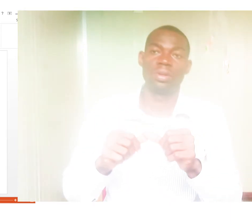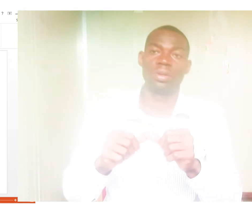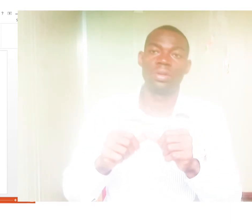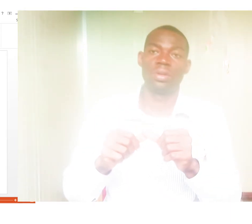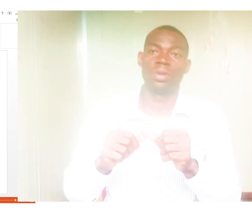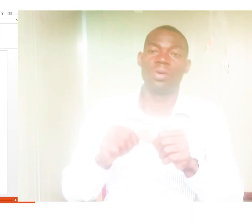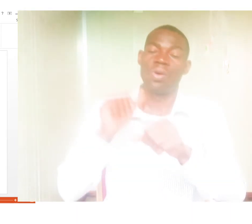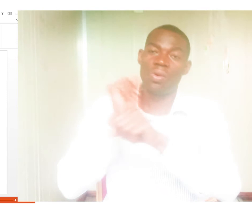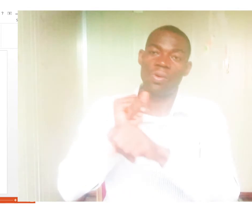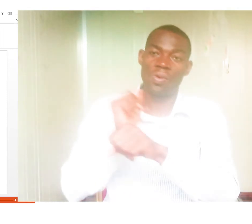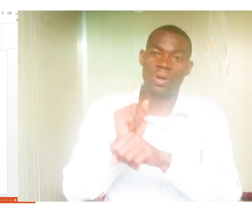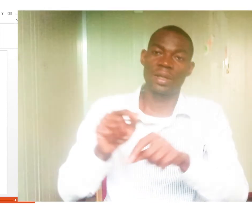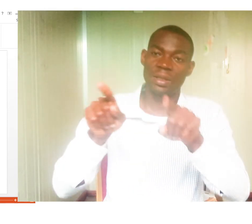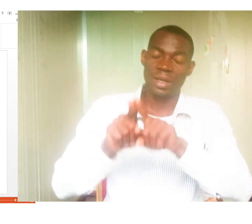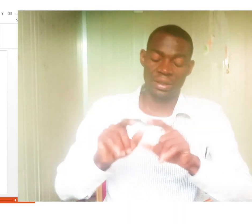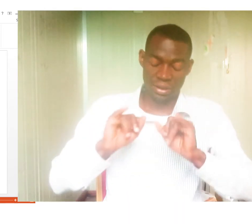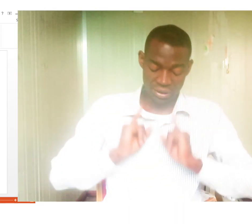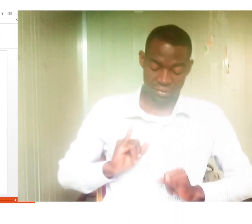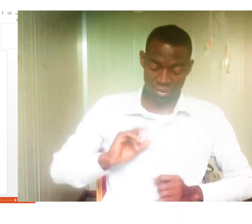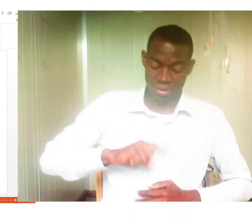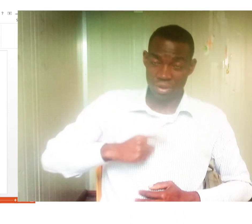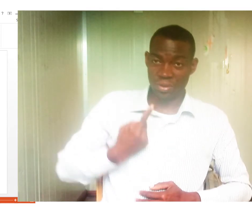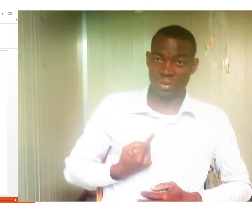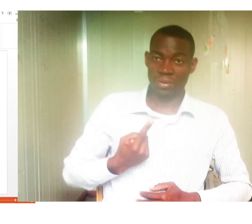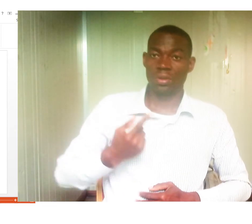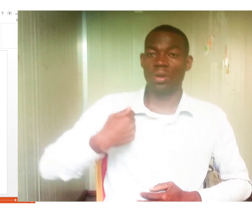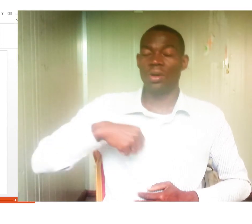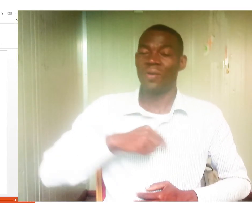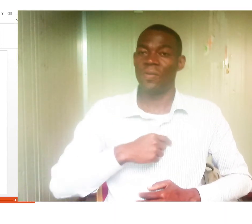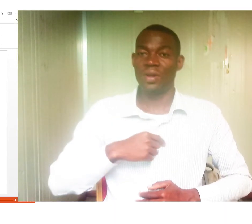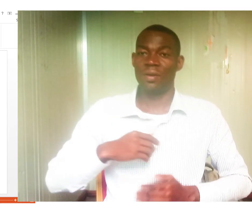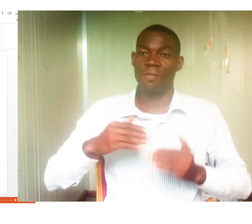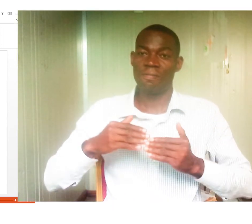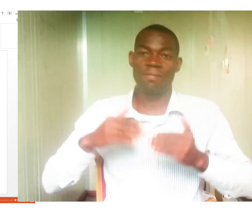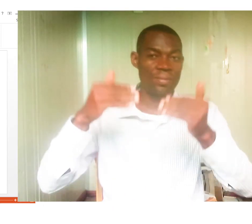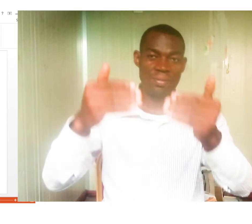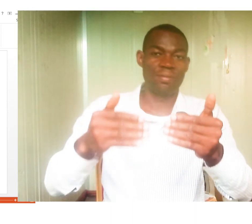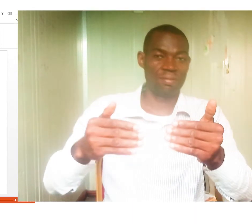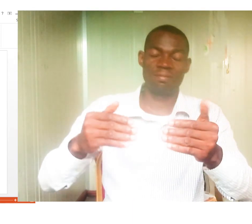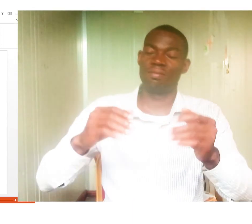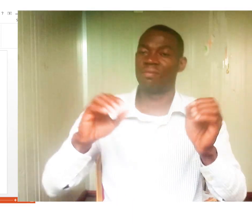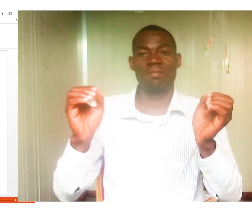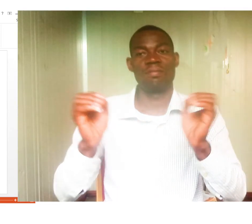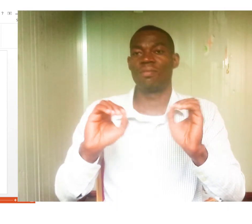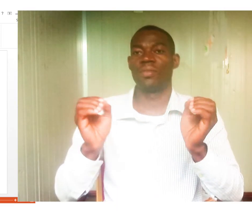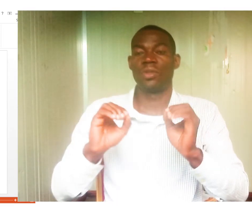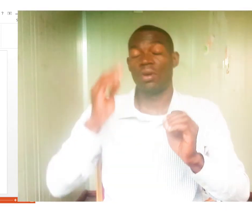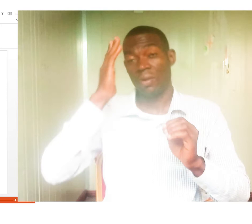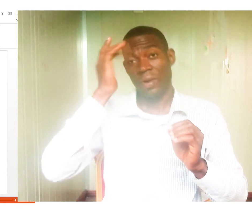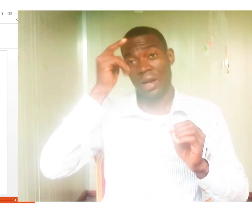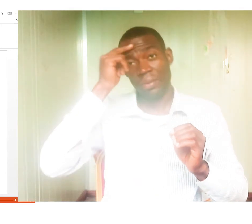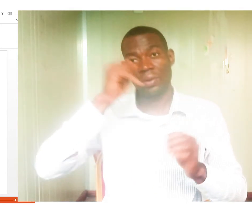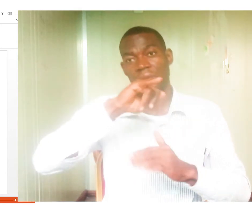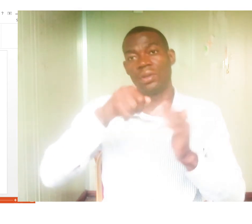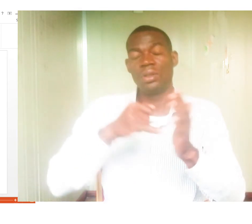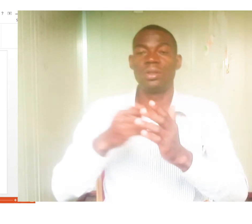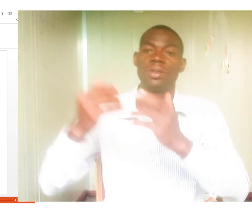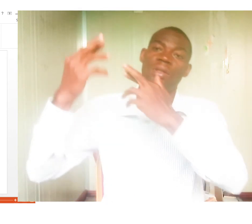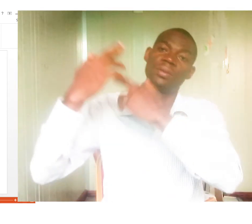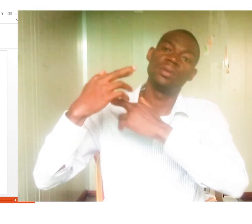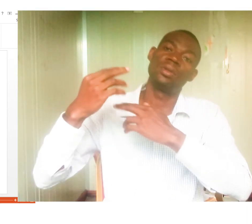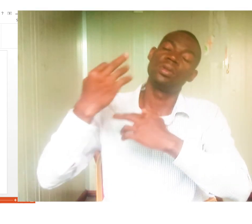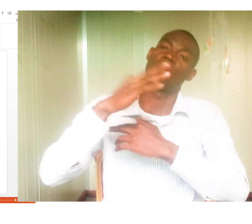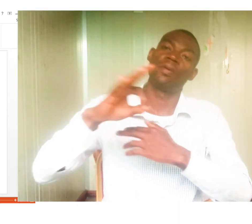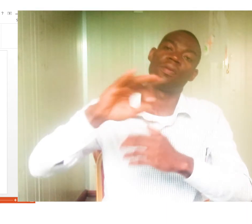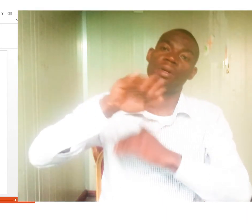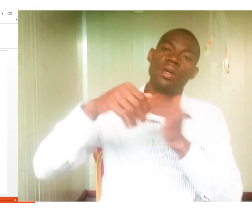individual, we cannot go anywhere, as it is a responsibility of every person to take